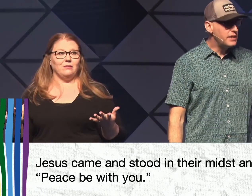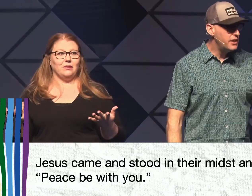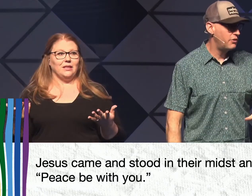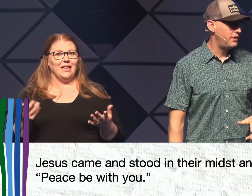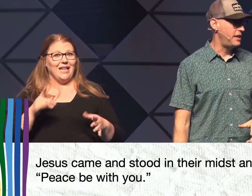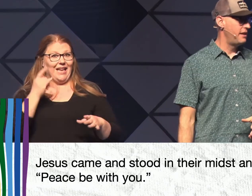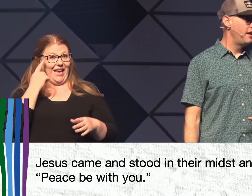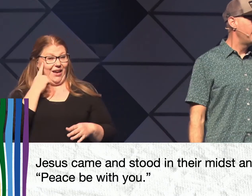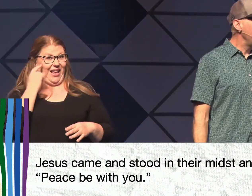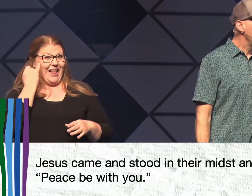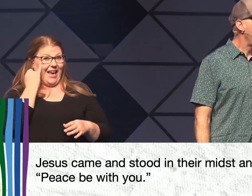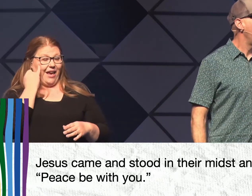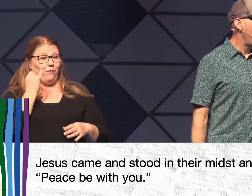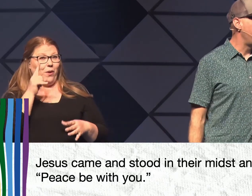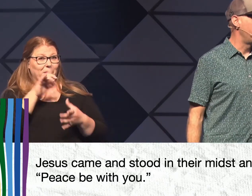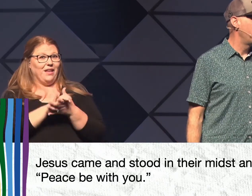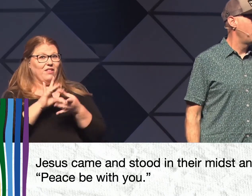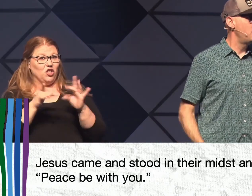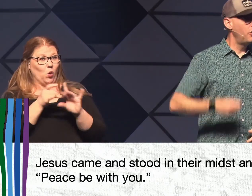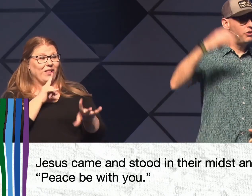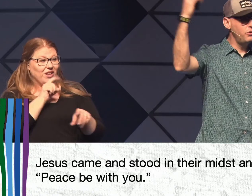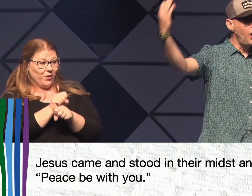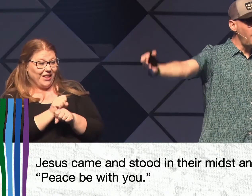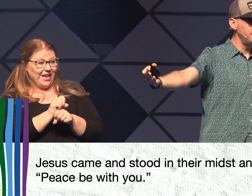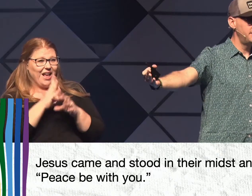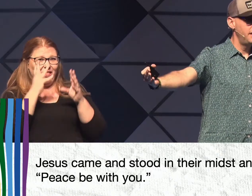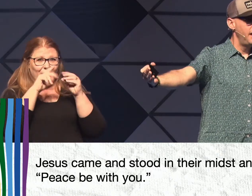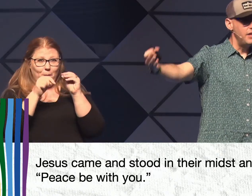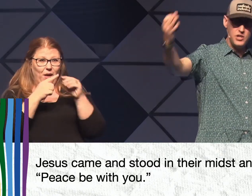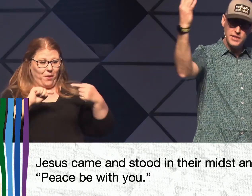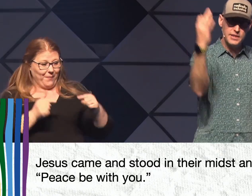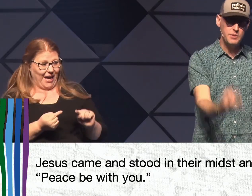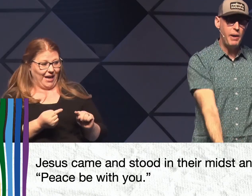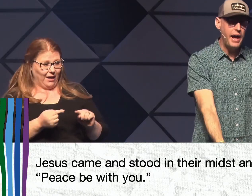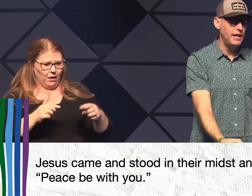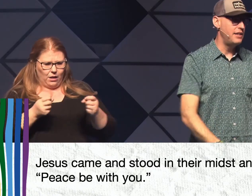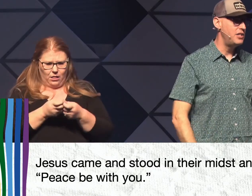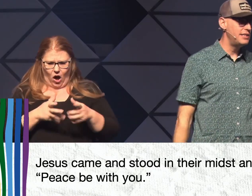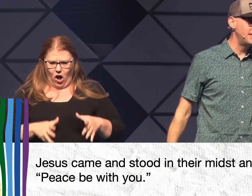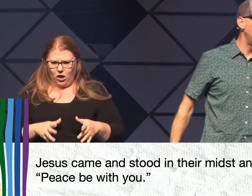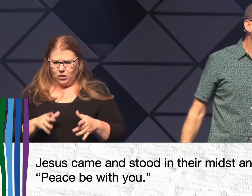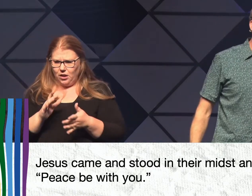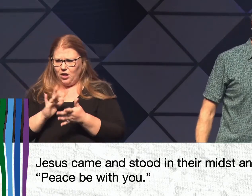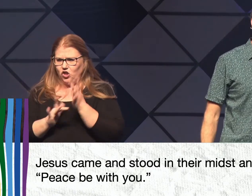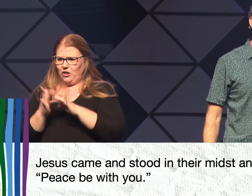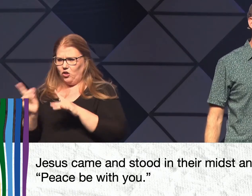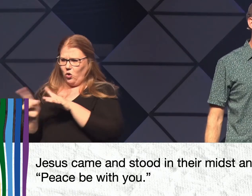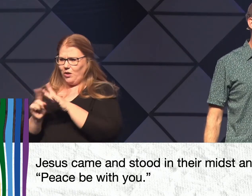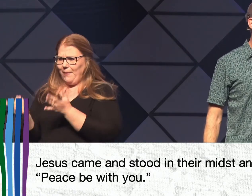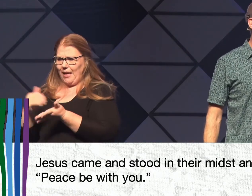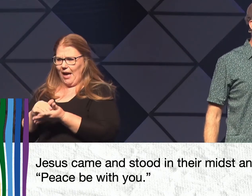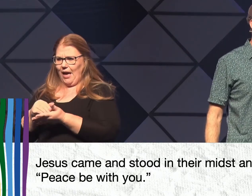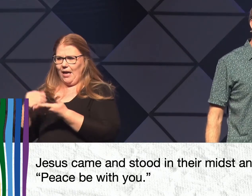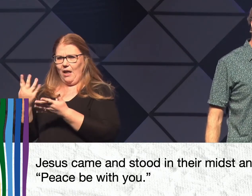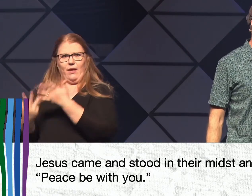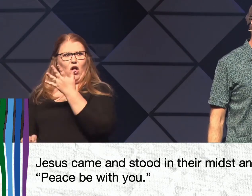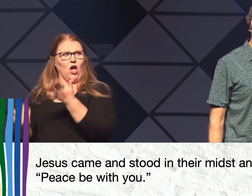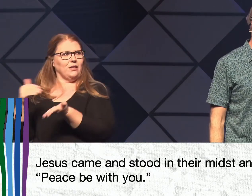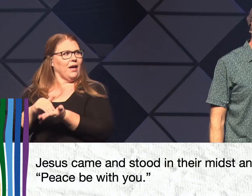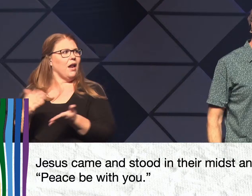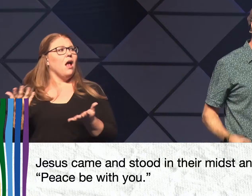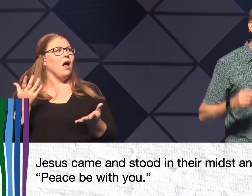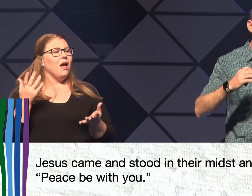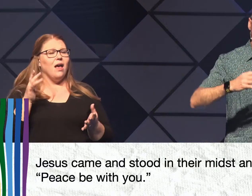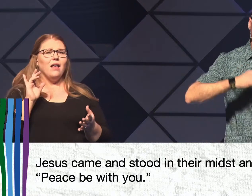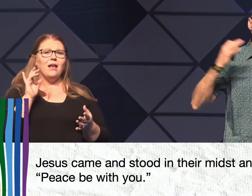stories literally, think of that pain. You go through loss, then Jesus is back, and then Jesus is gone again. So that's why I think it's